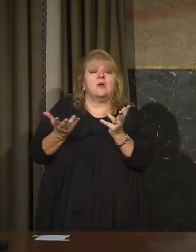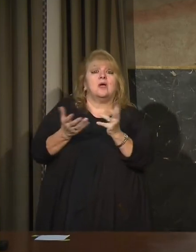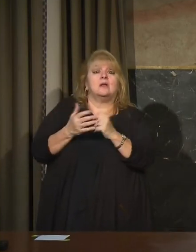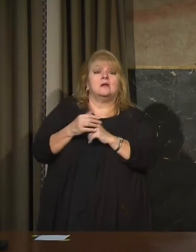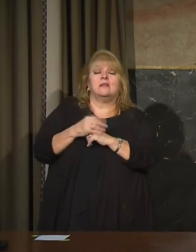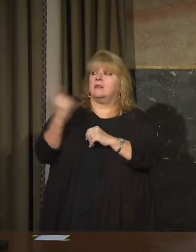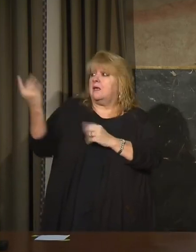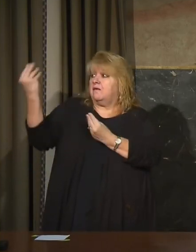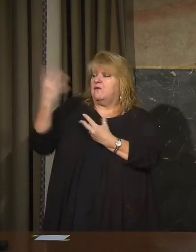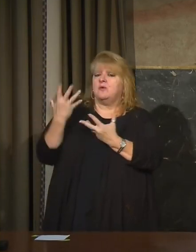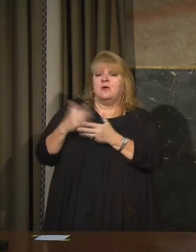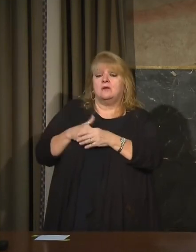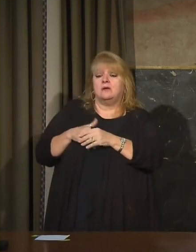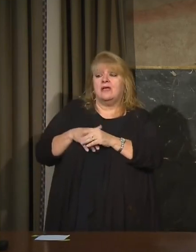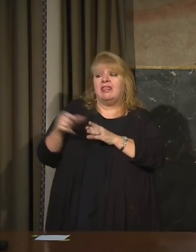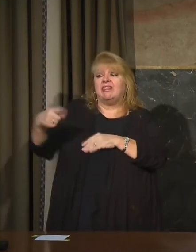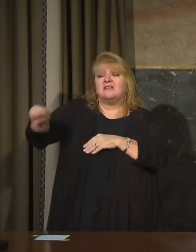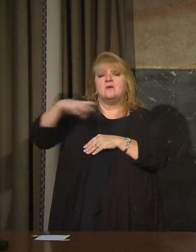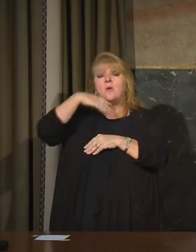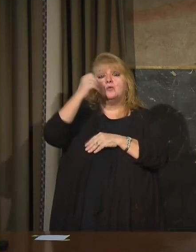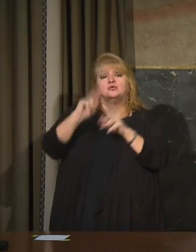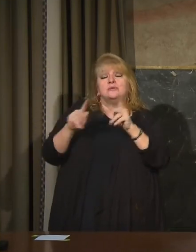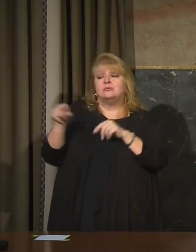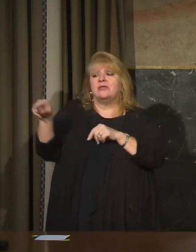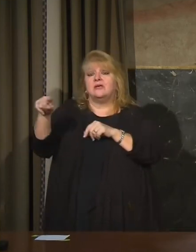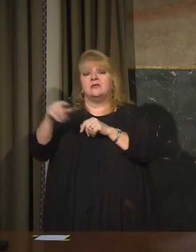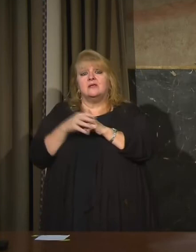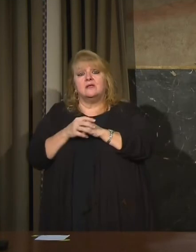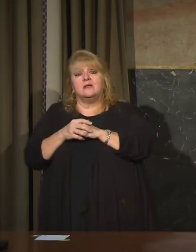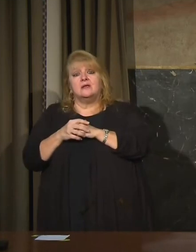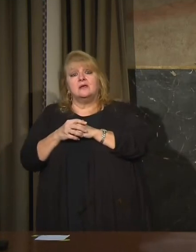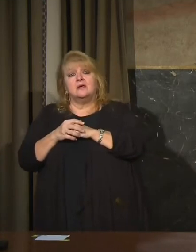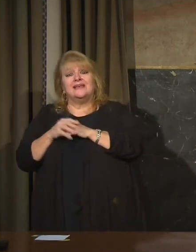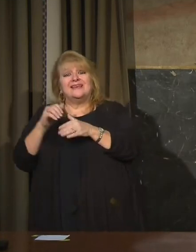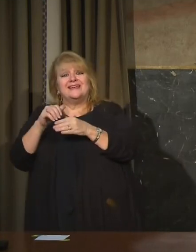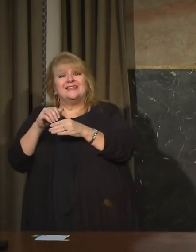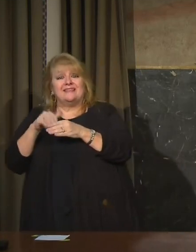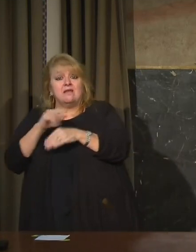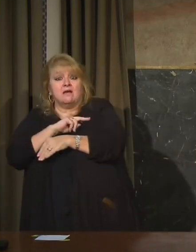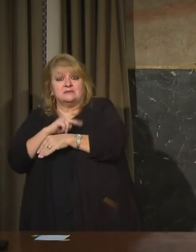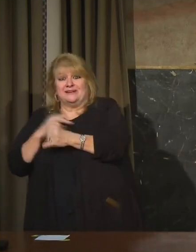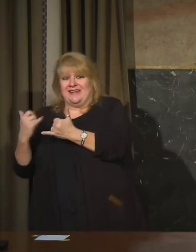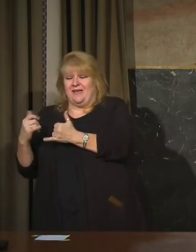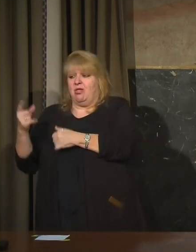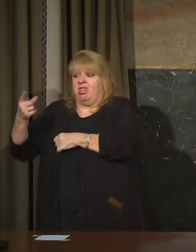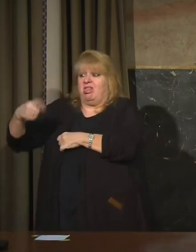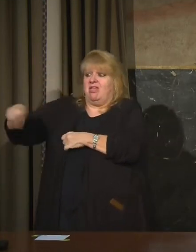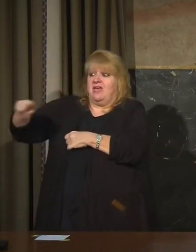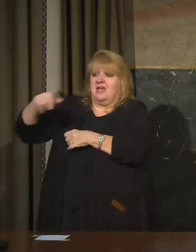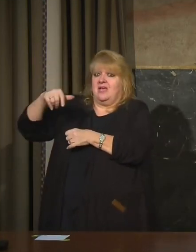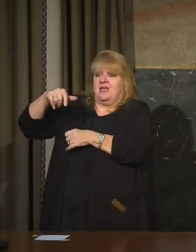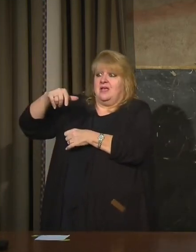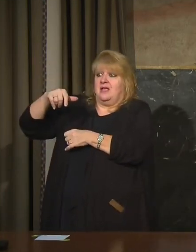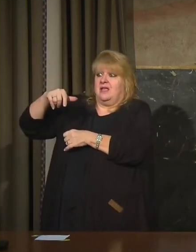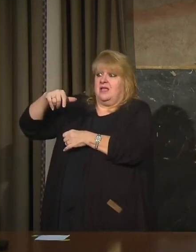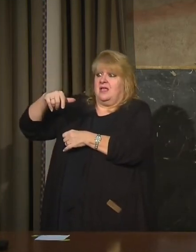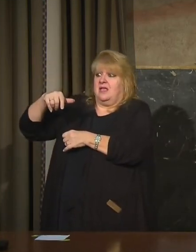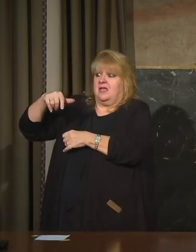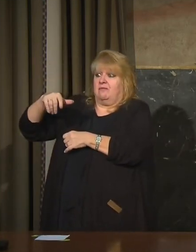morning is that these older folks, by and large, who are in the hospital today, they're